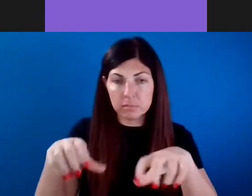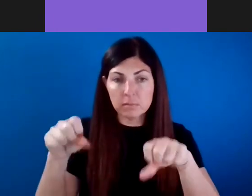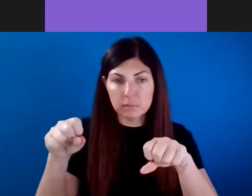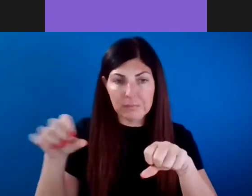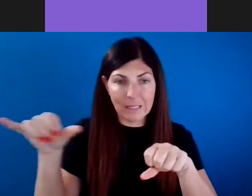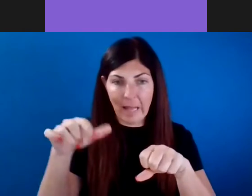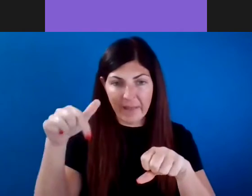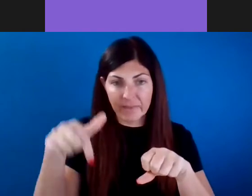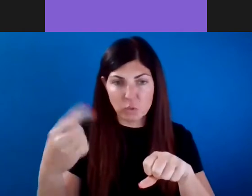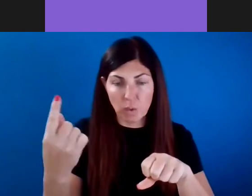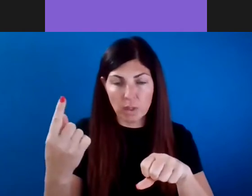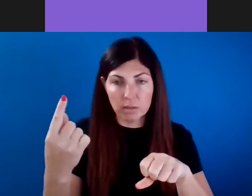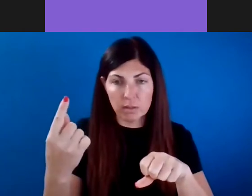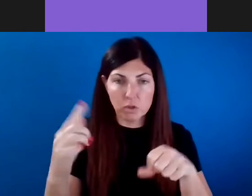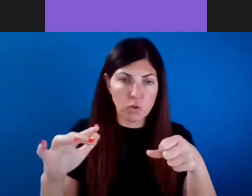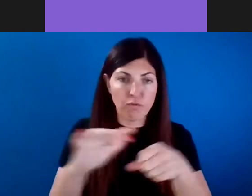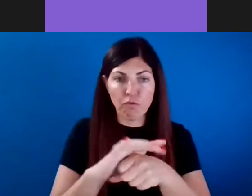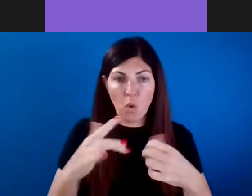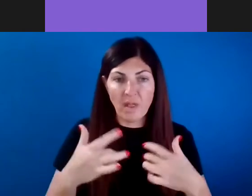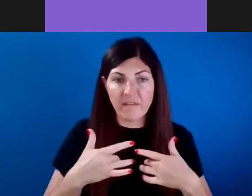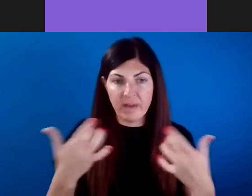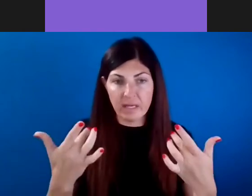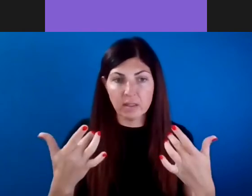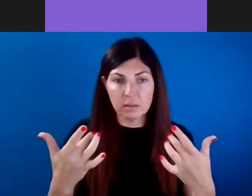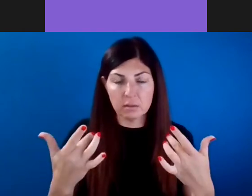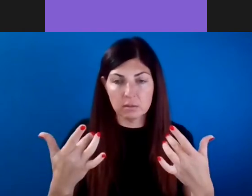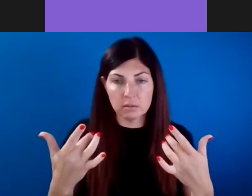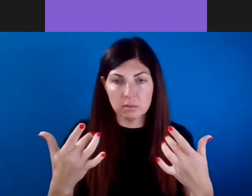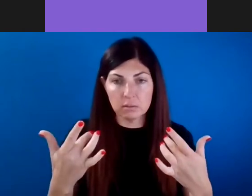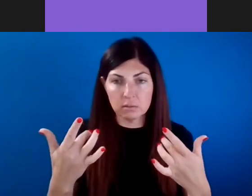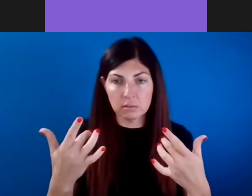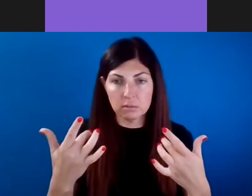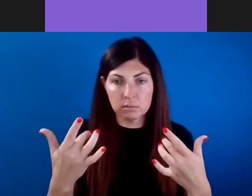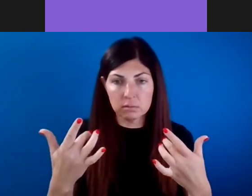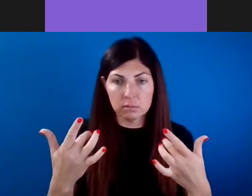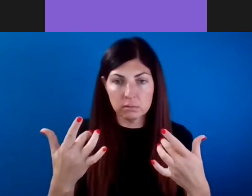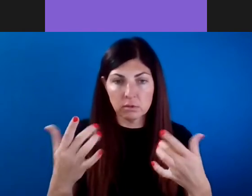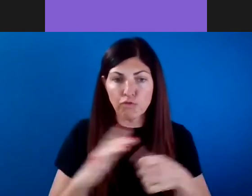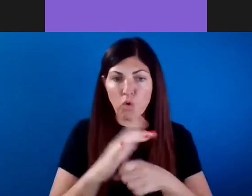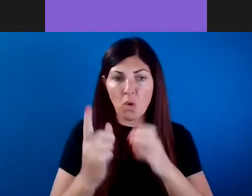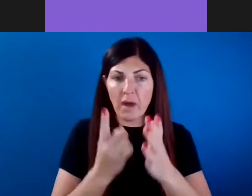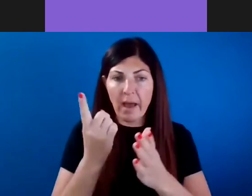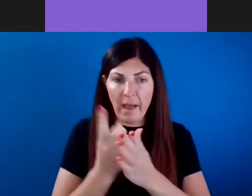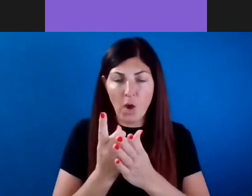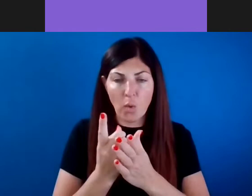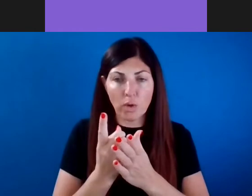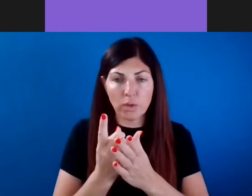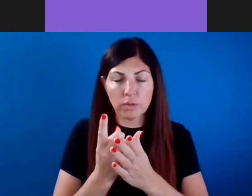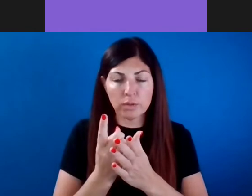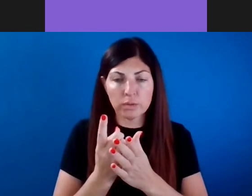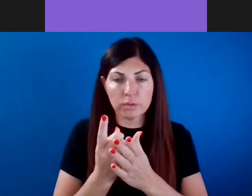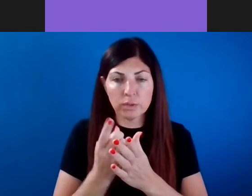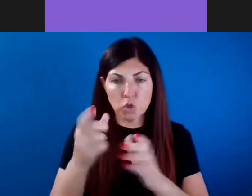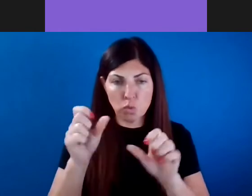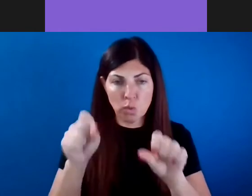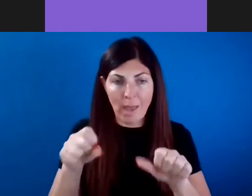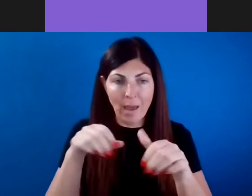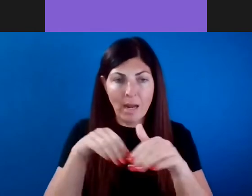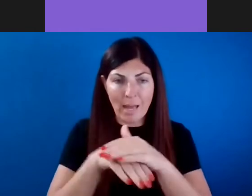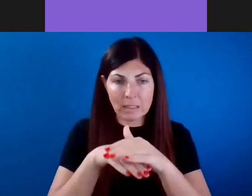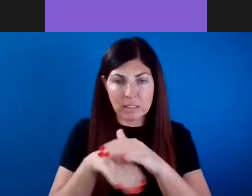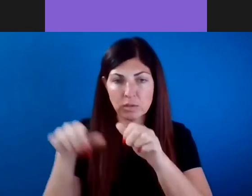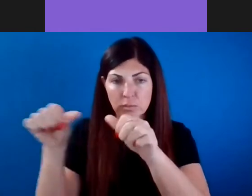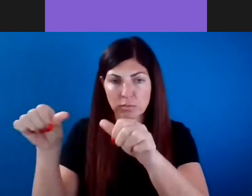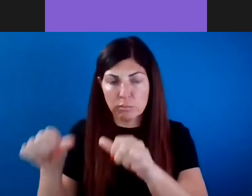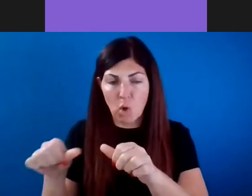this one. So the full event, an hour or more, will be played on or will be posted to